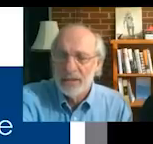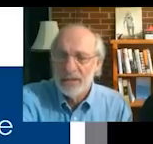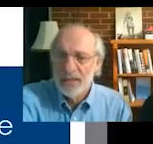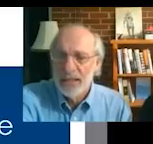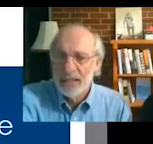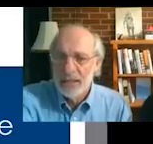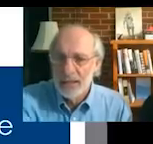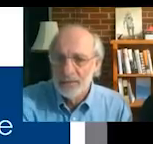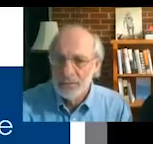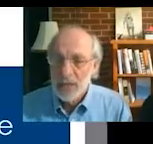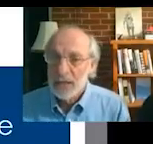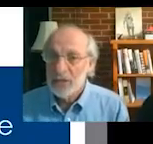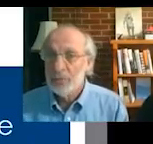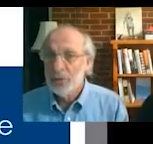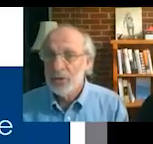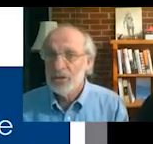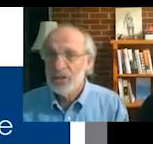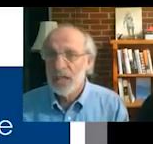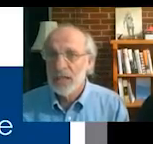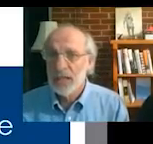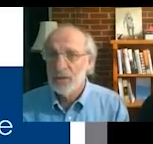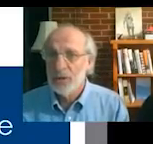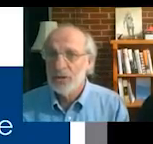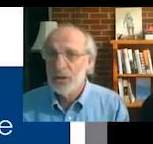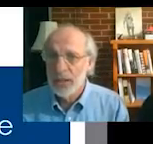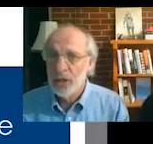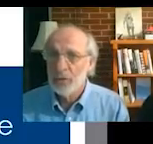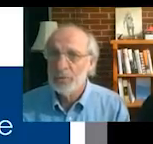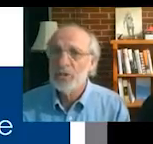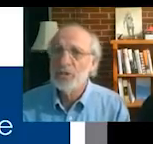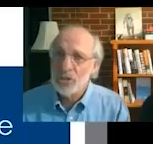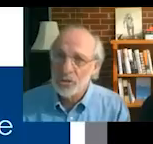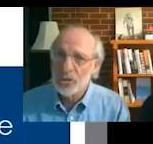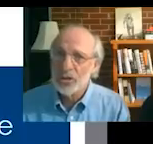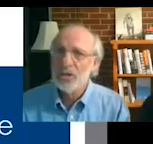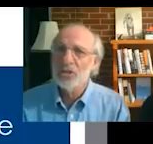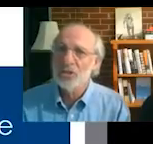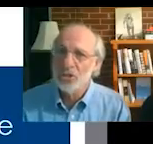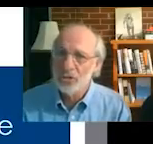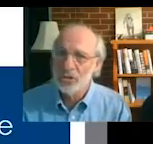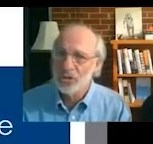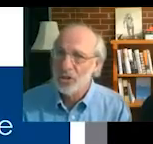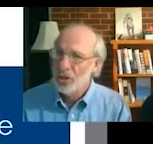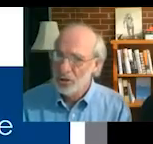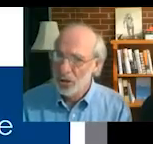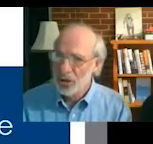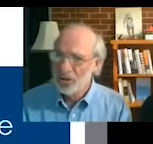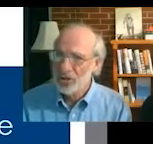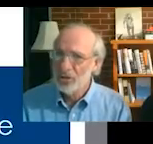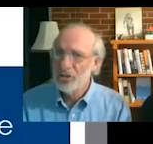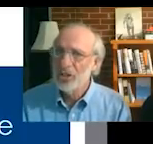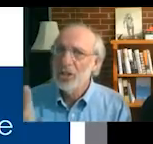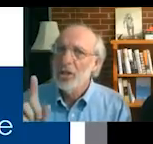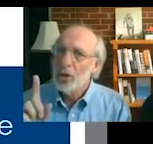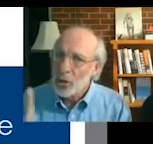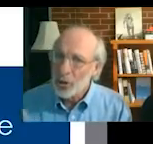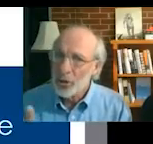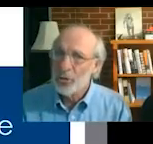here is that it's important to use sign language to help certain students, not all